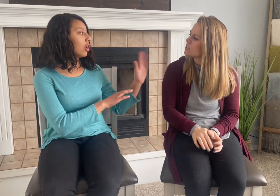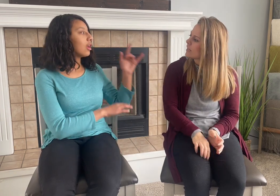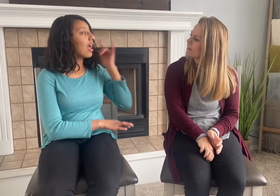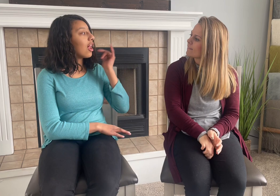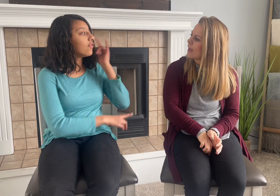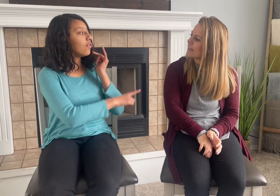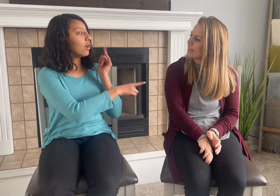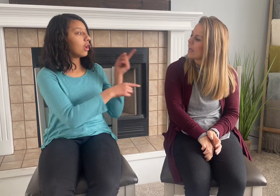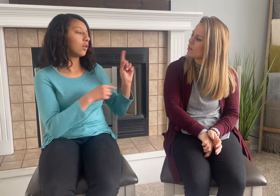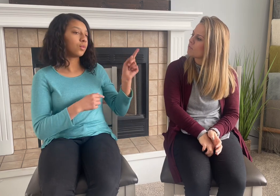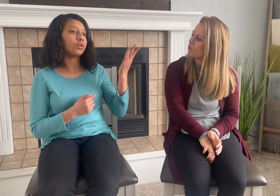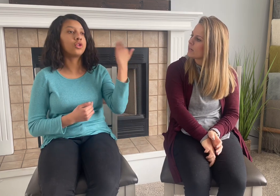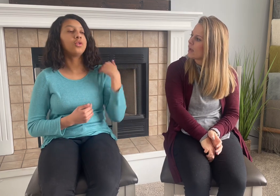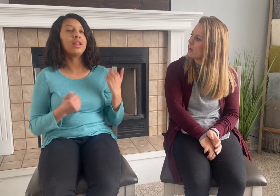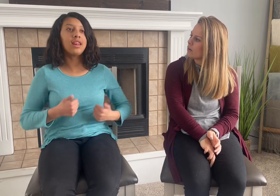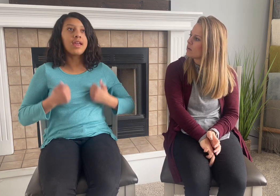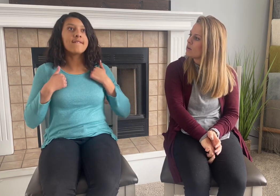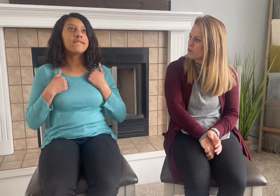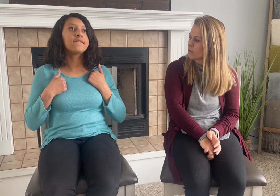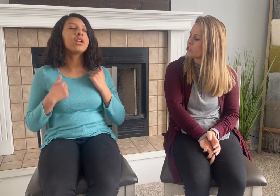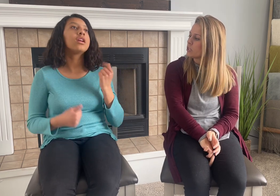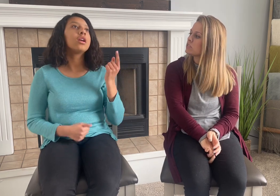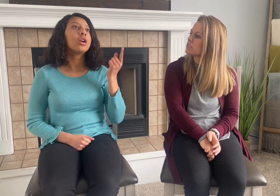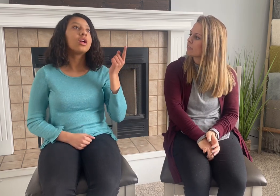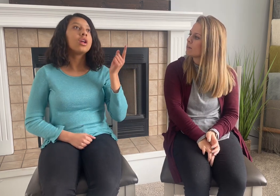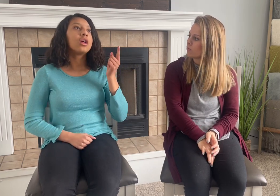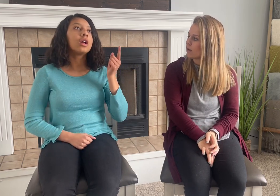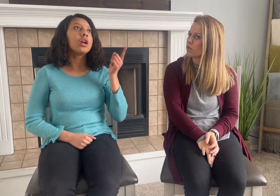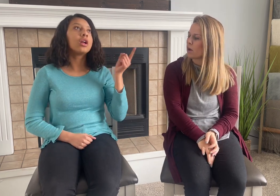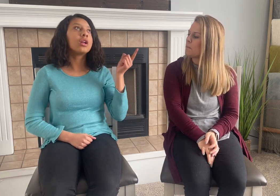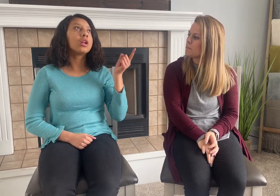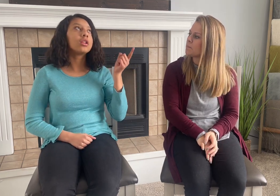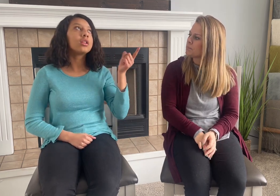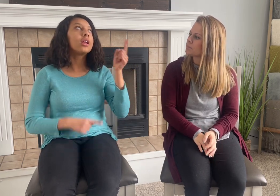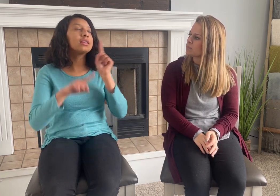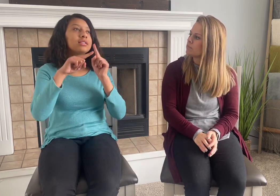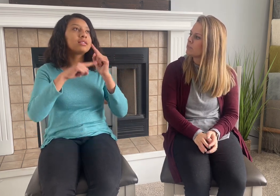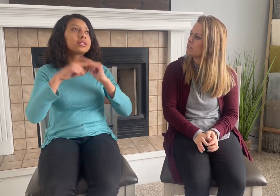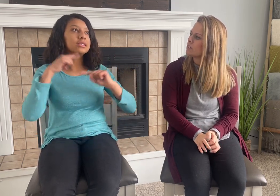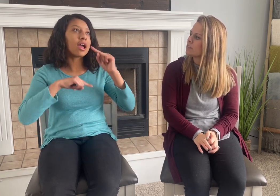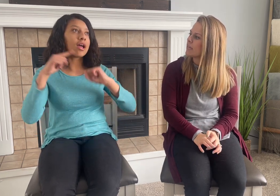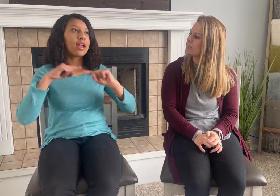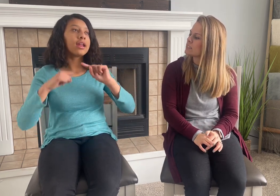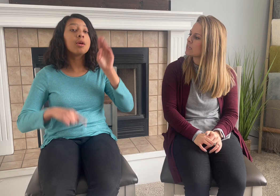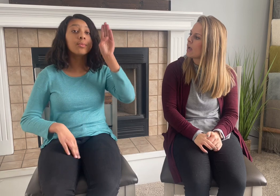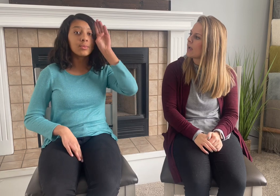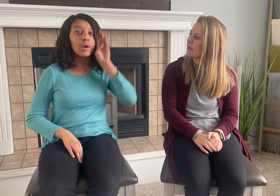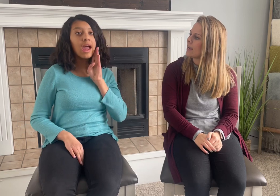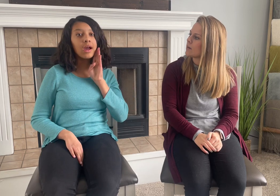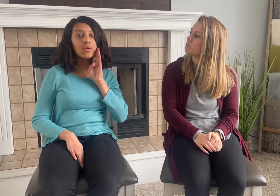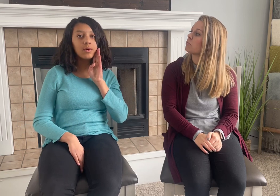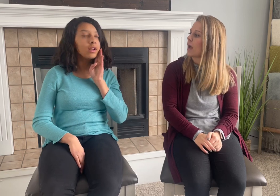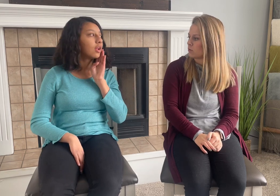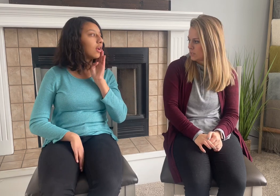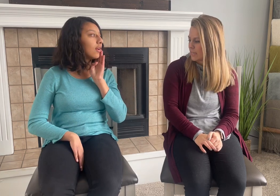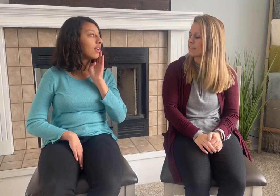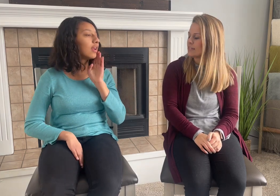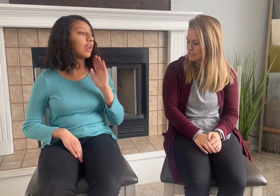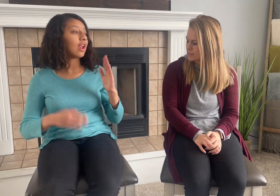So like in California where she used to live, where I grew up, they sign Brown like this.